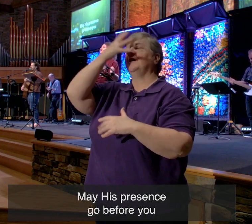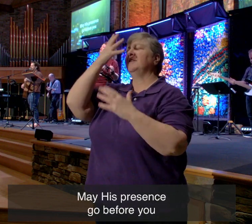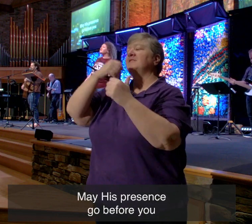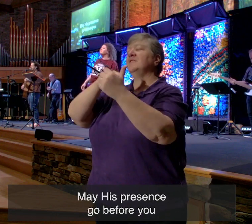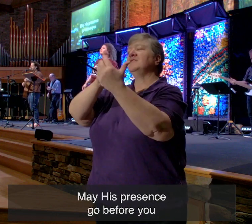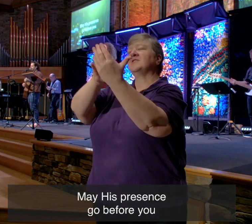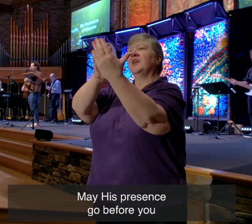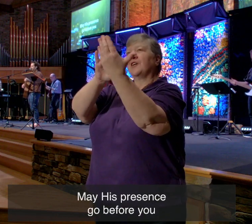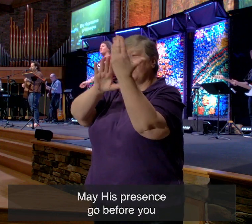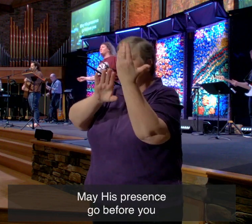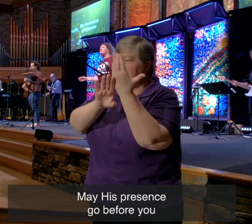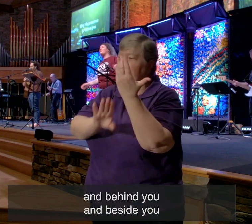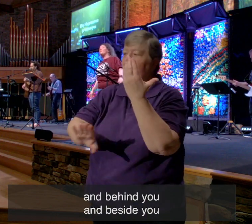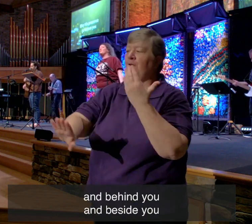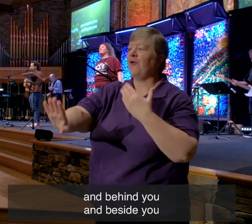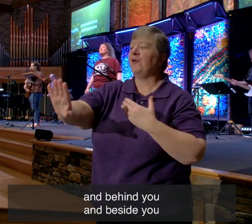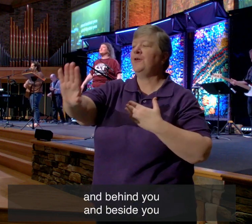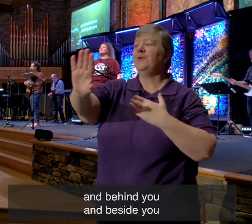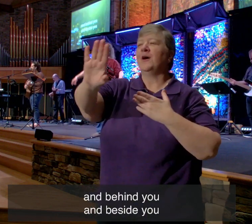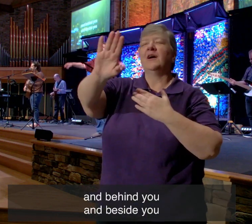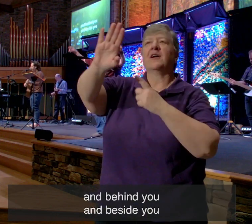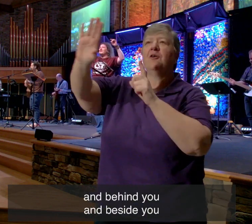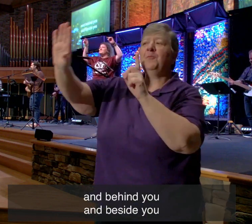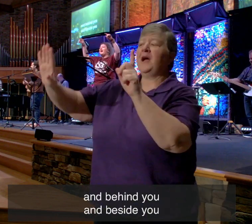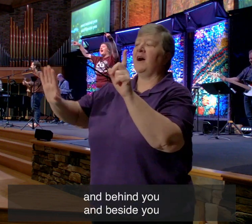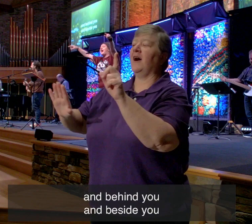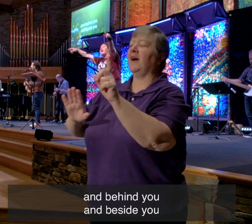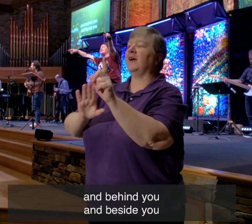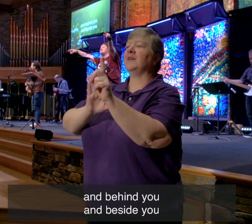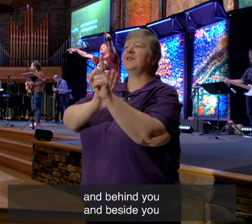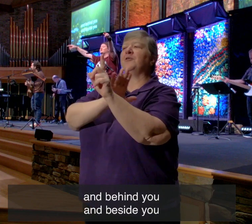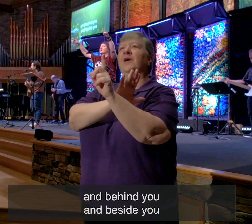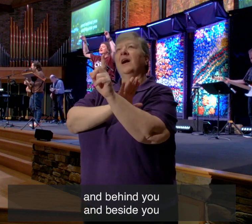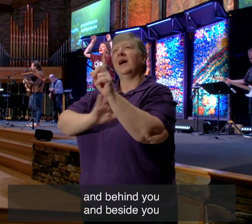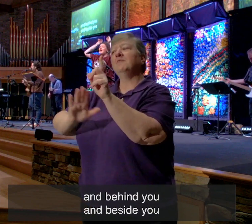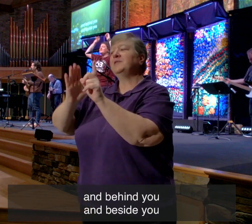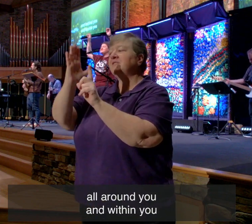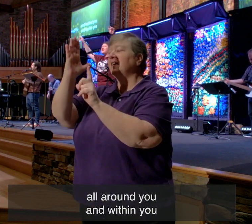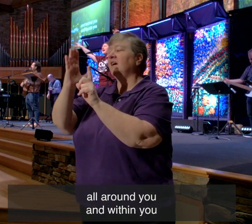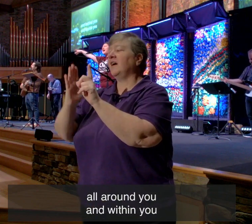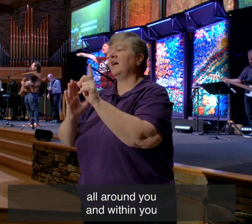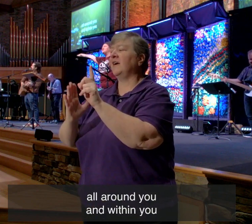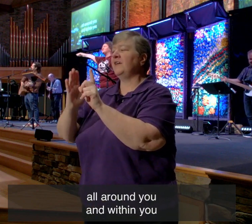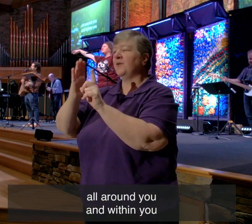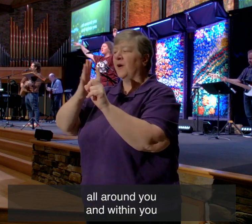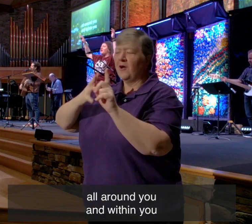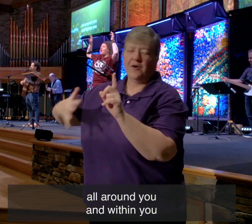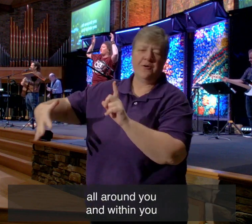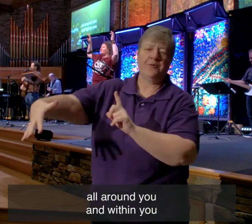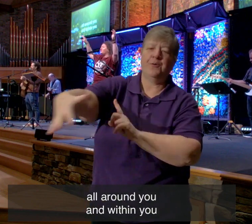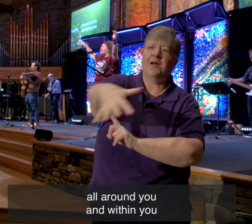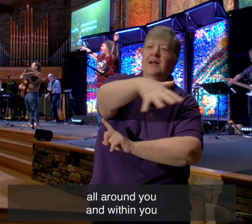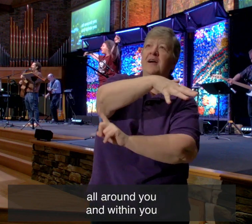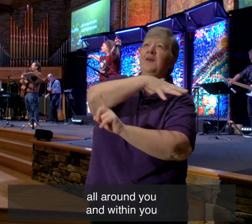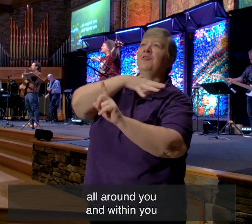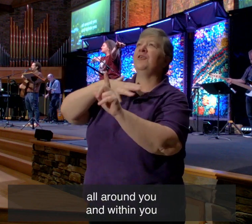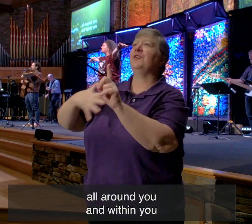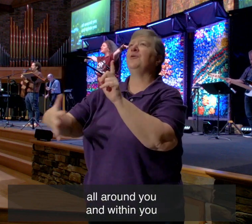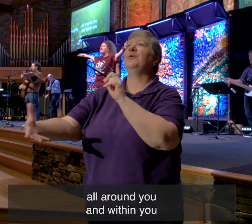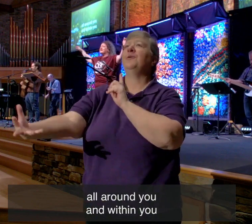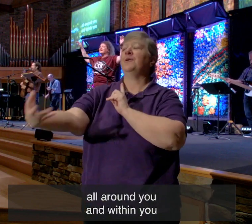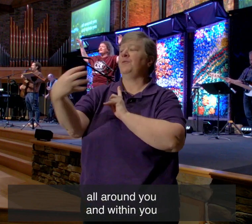Children, may his presence go before you and behind you and beside you,